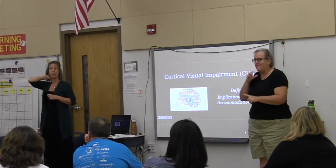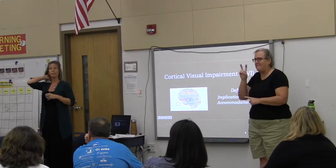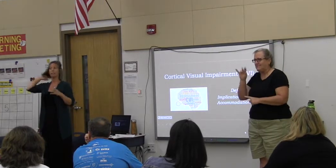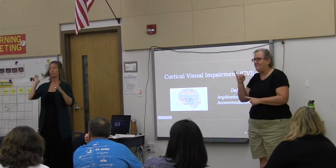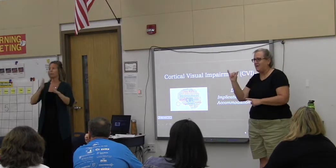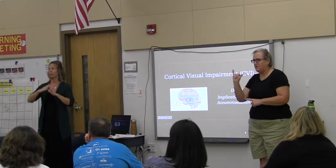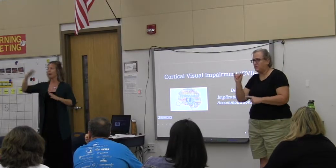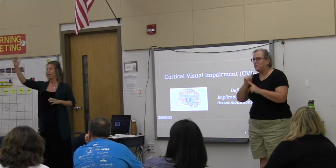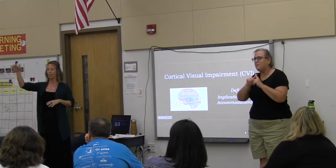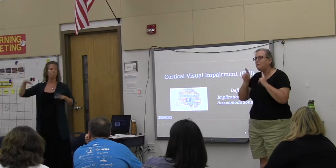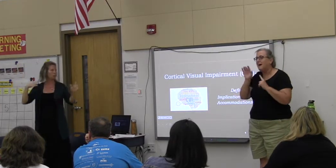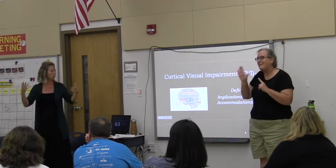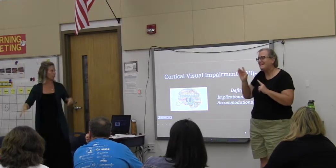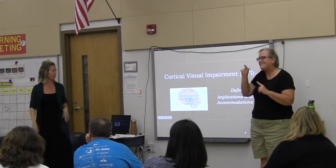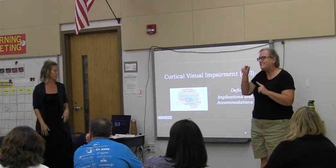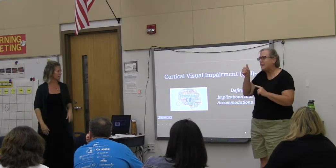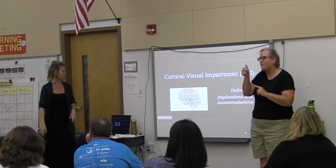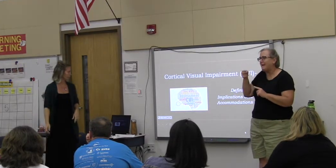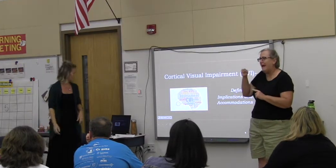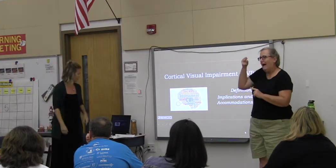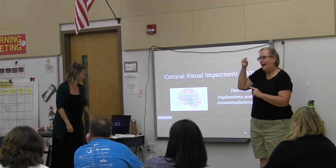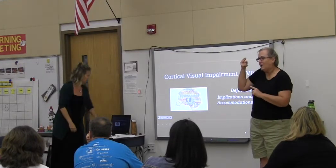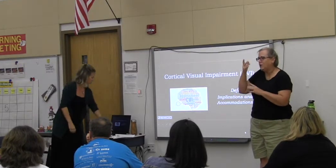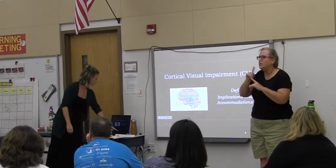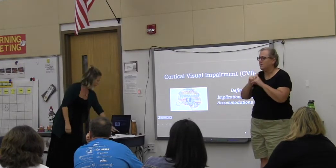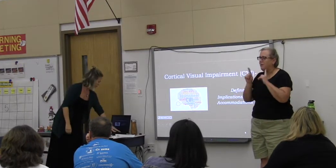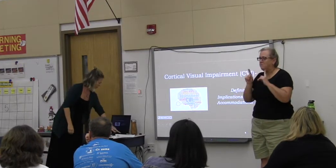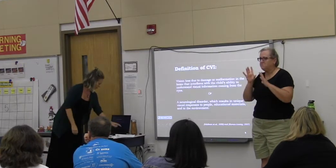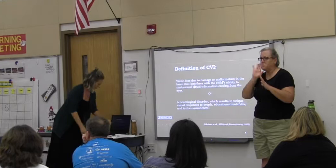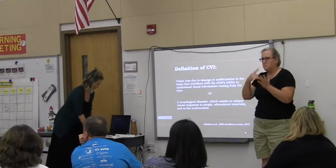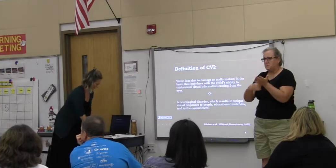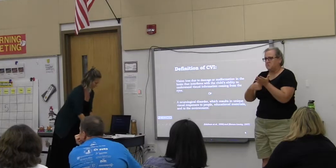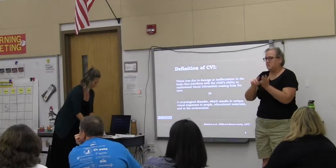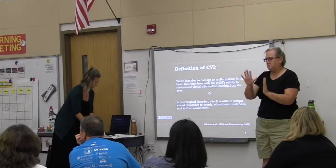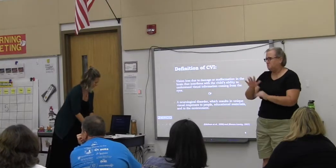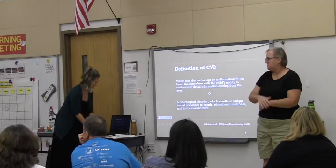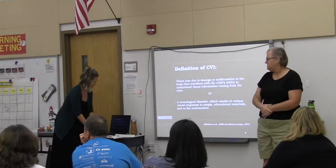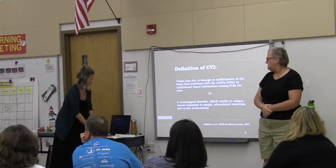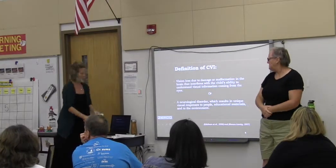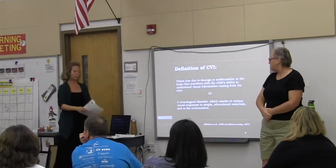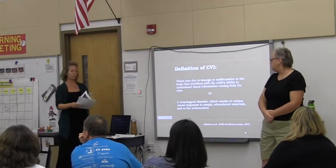impairment. His is a little bit higher, but we'll get into this in a second.